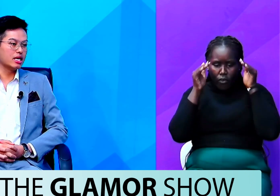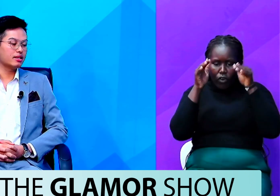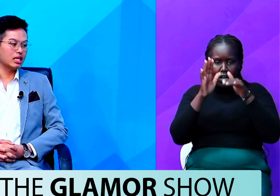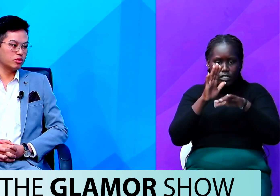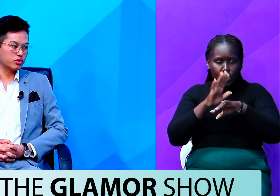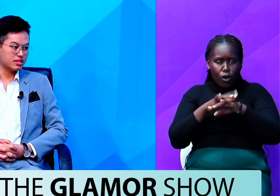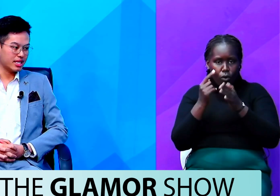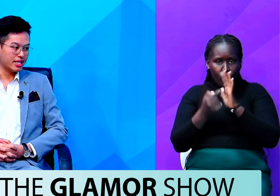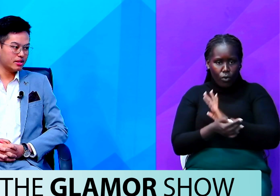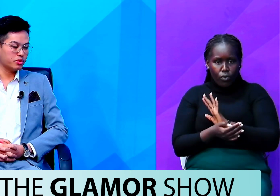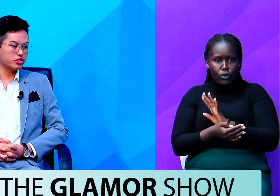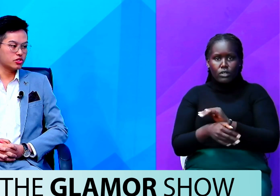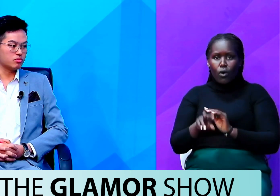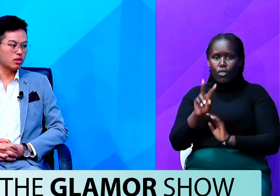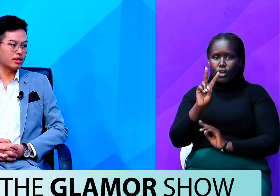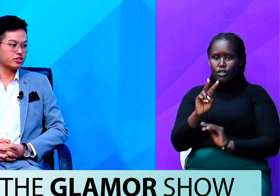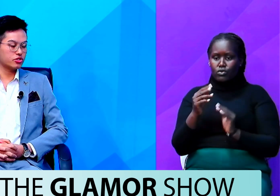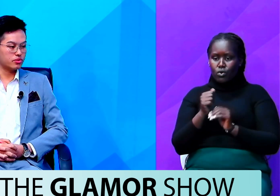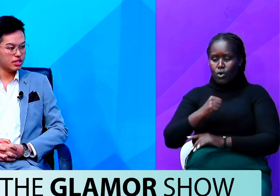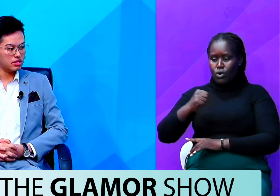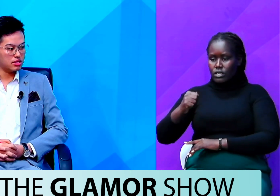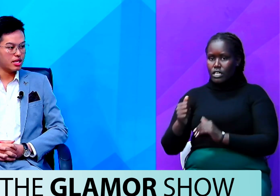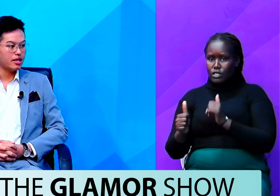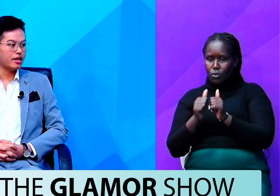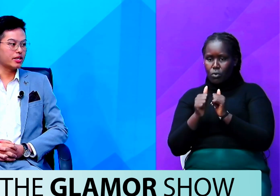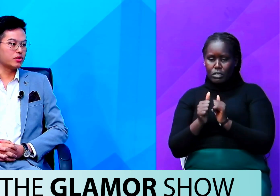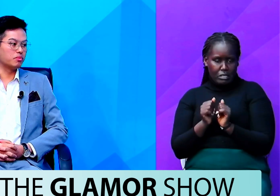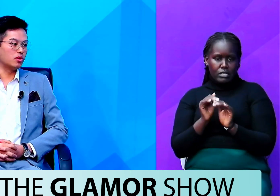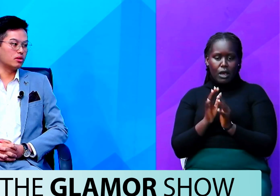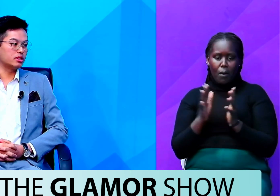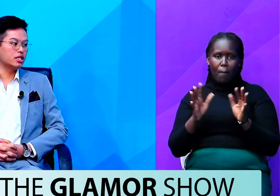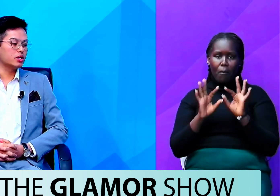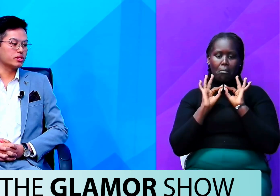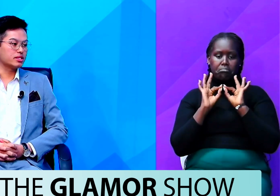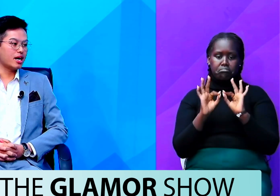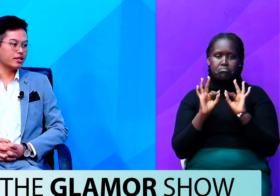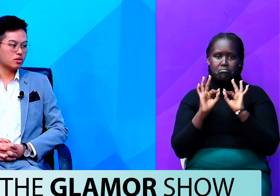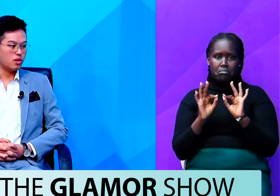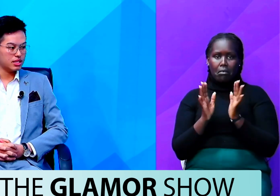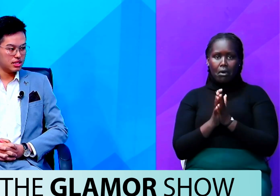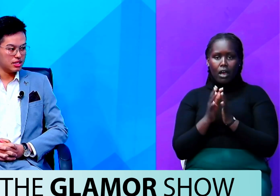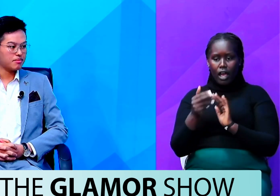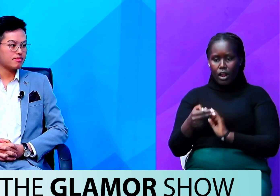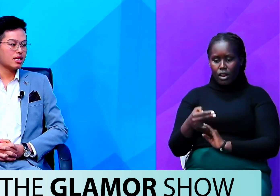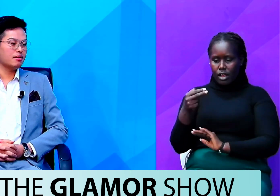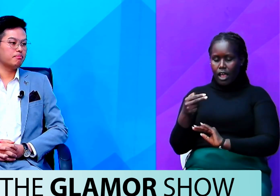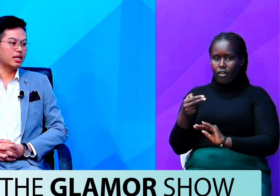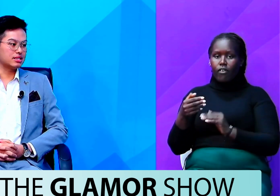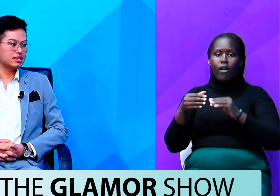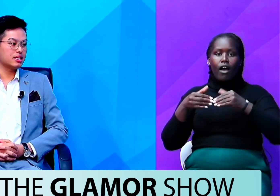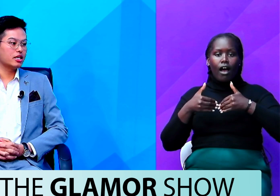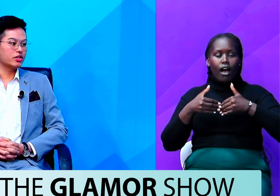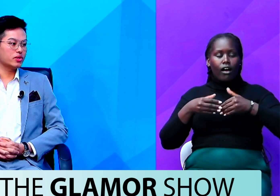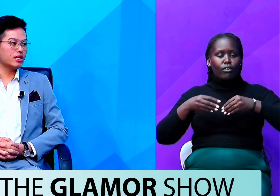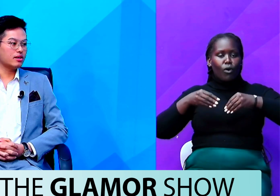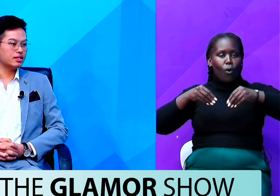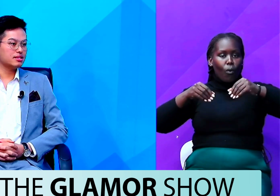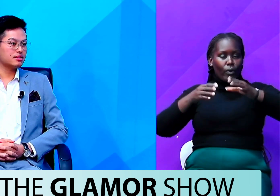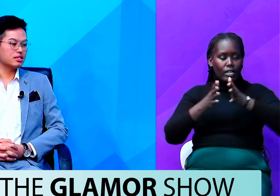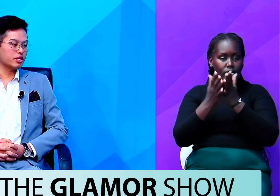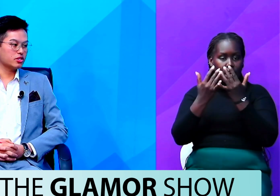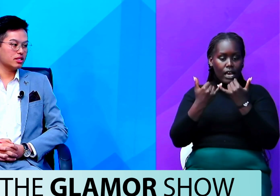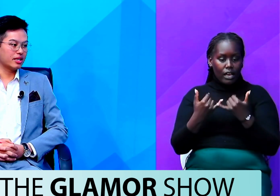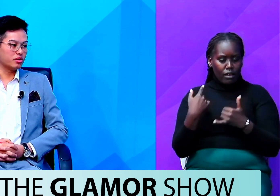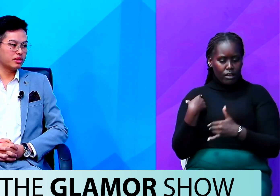the double drawn side, which is more luxurious and more with higher quality. But